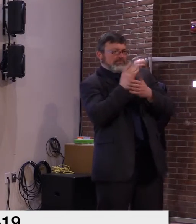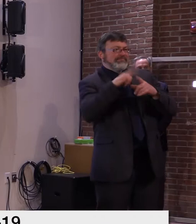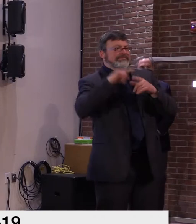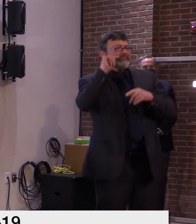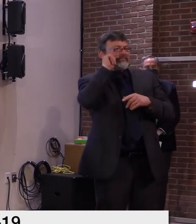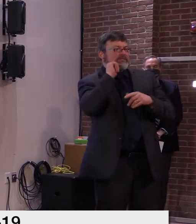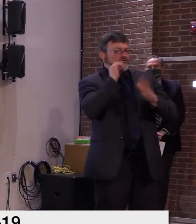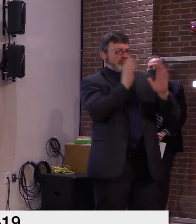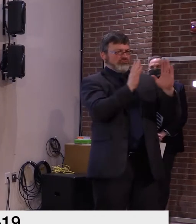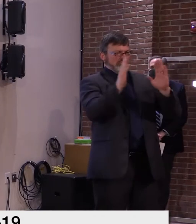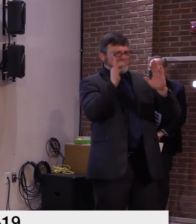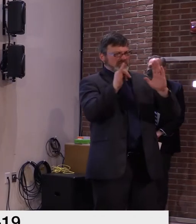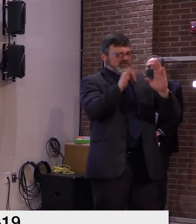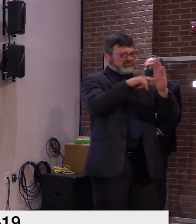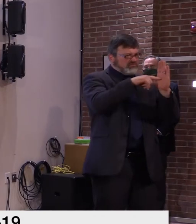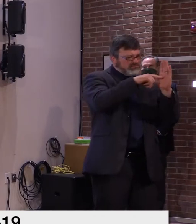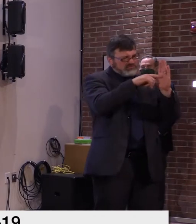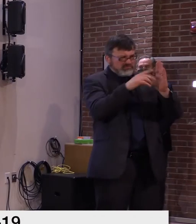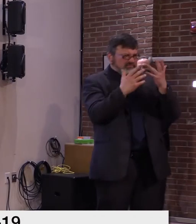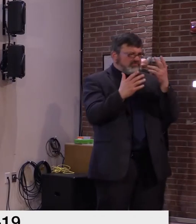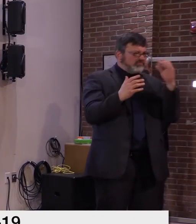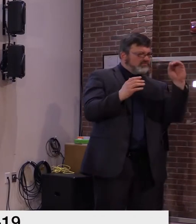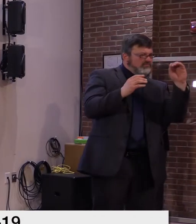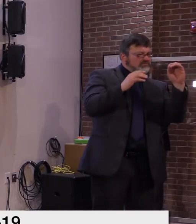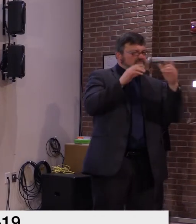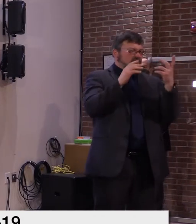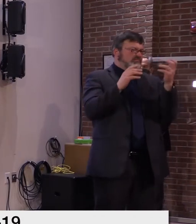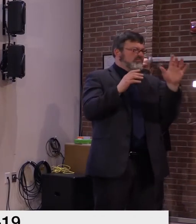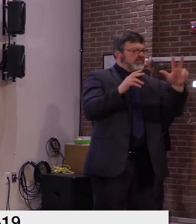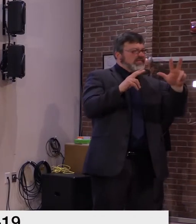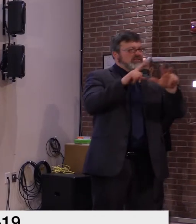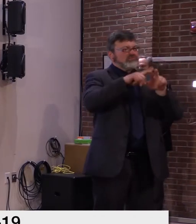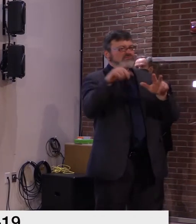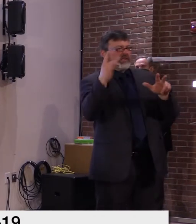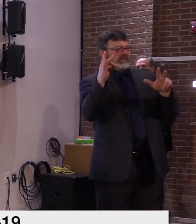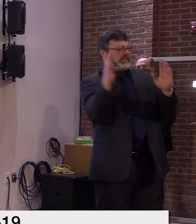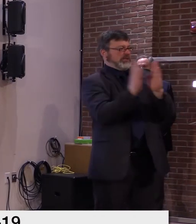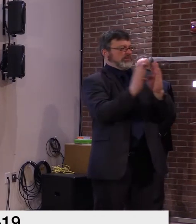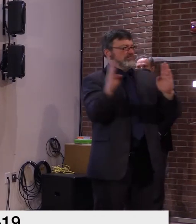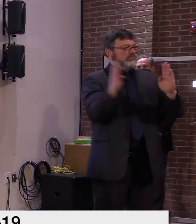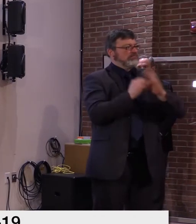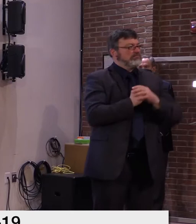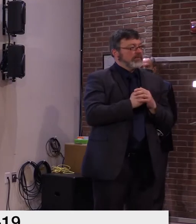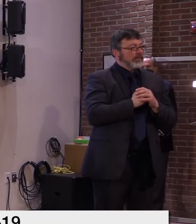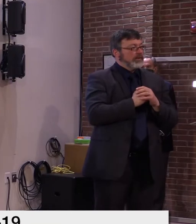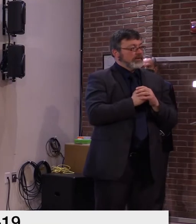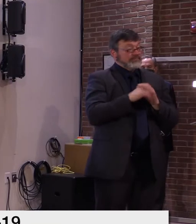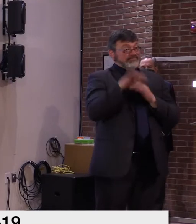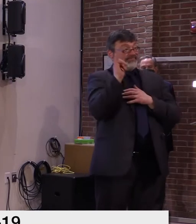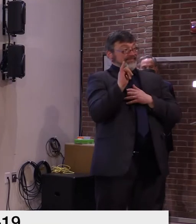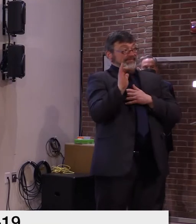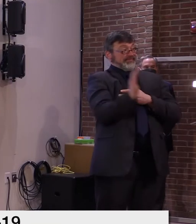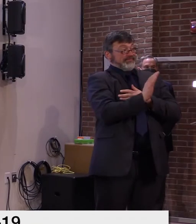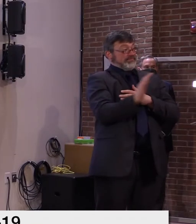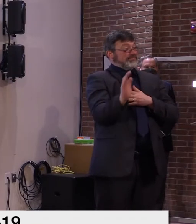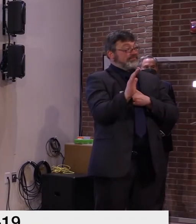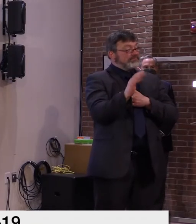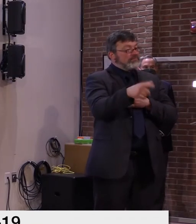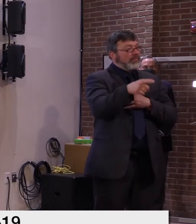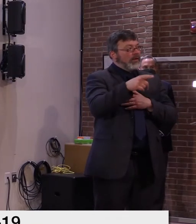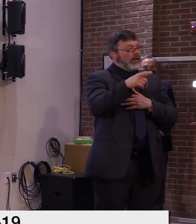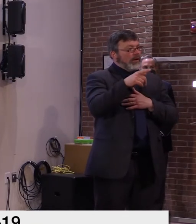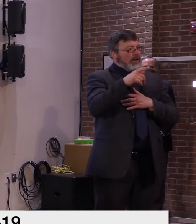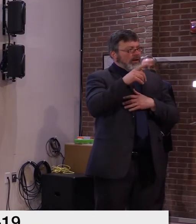especially significant. Just at a time when everything they are, biologically, developmentally, and socially,